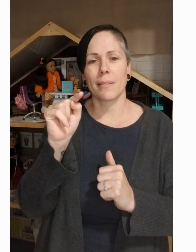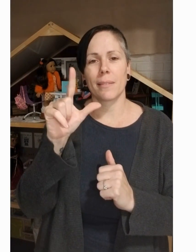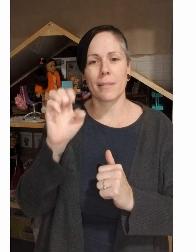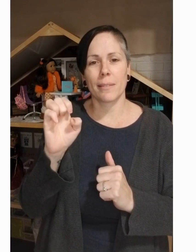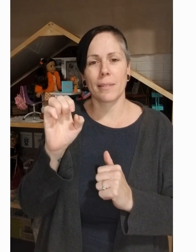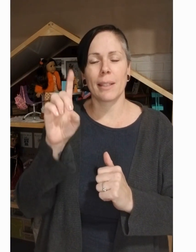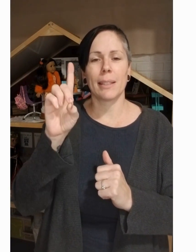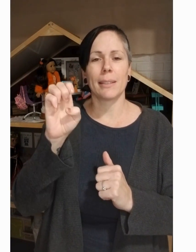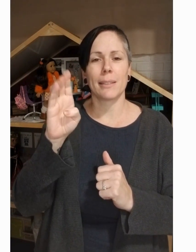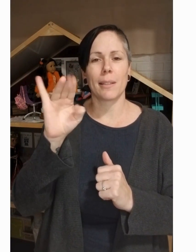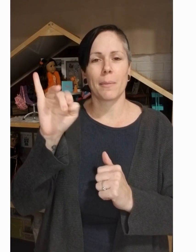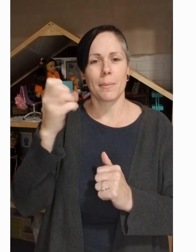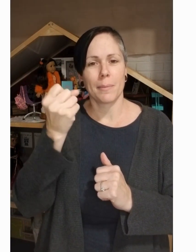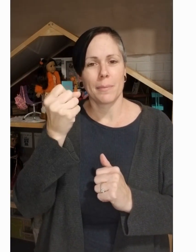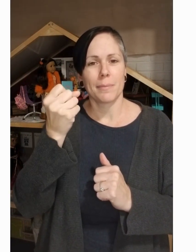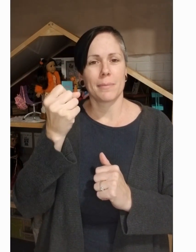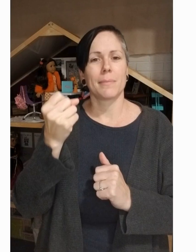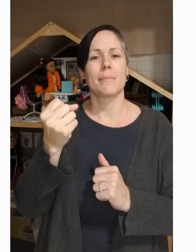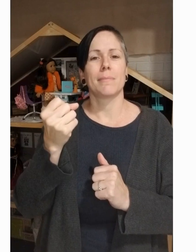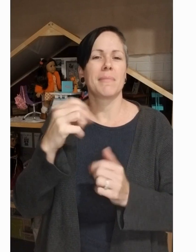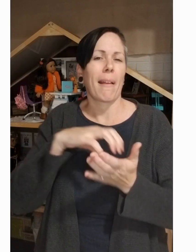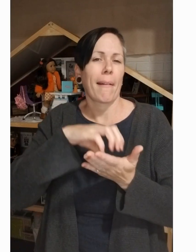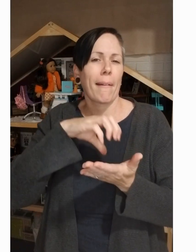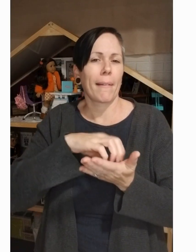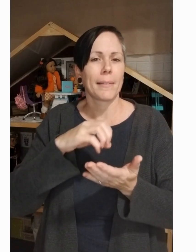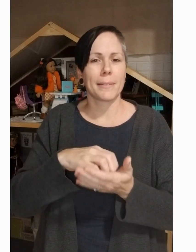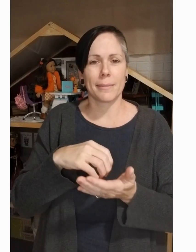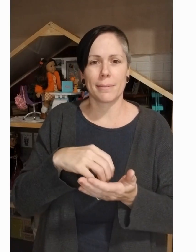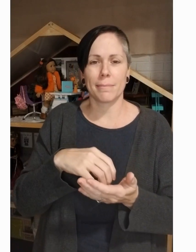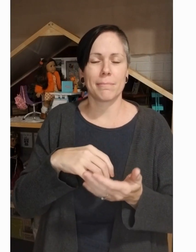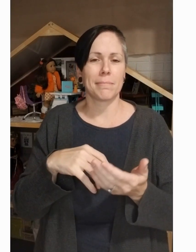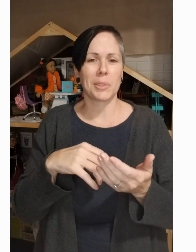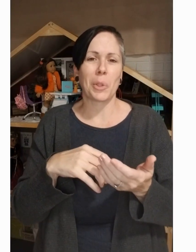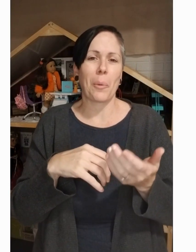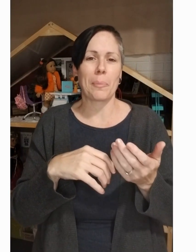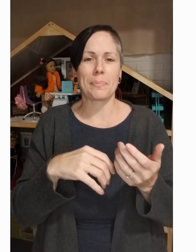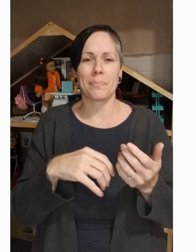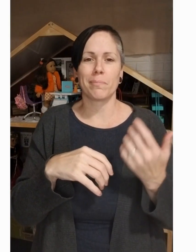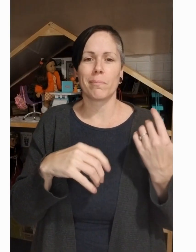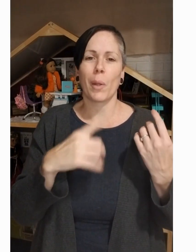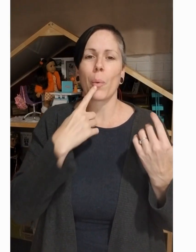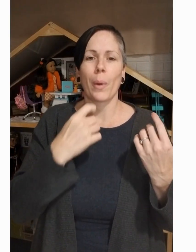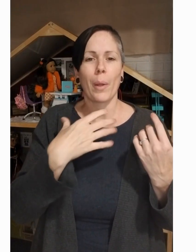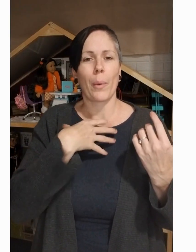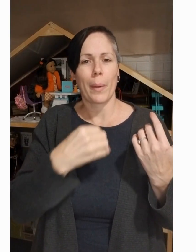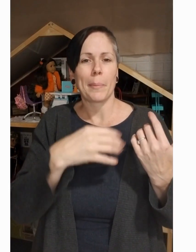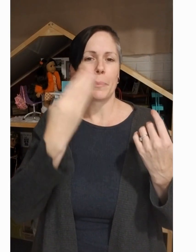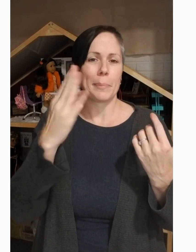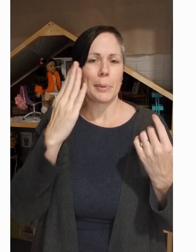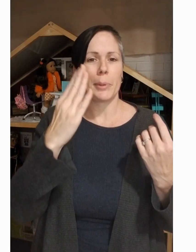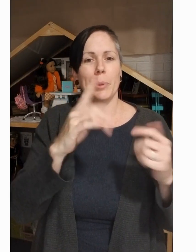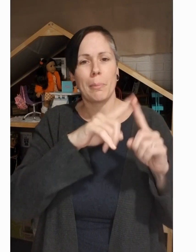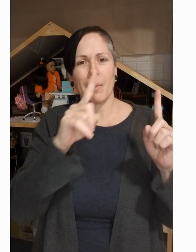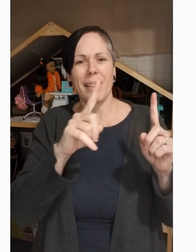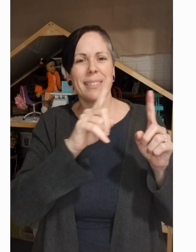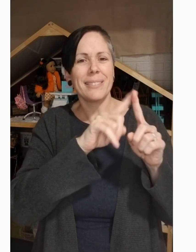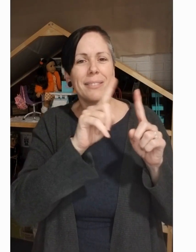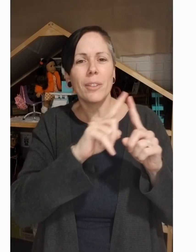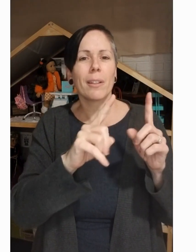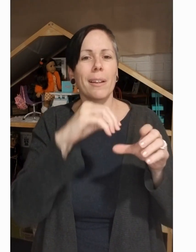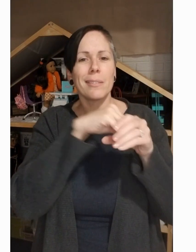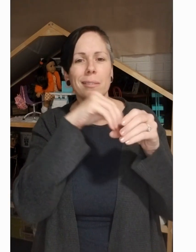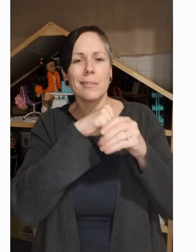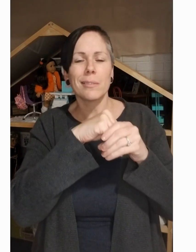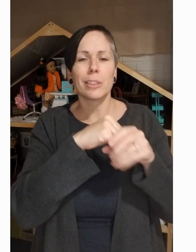and ones that were like chocolate and ones that were vanilla and ones that had a bite taken out of them. So I did do